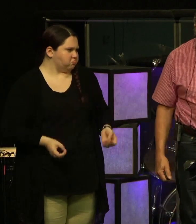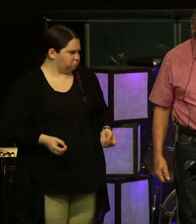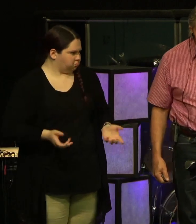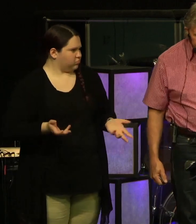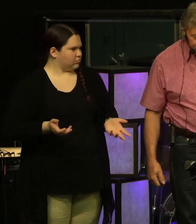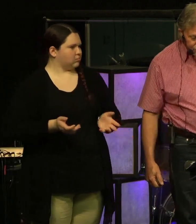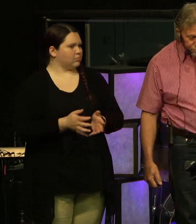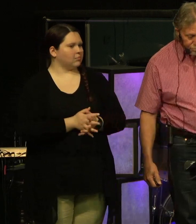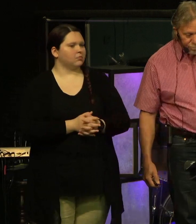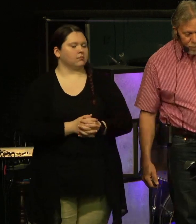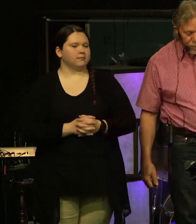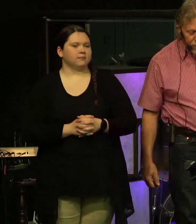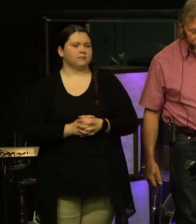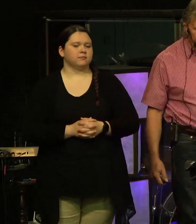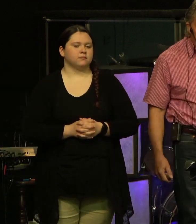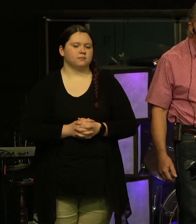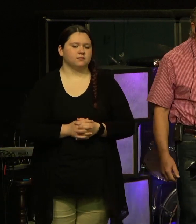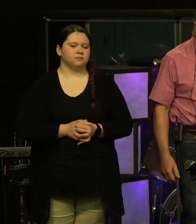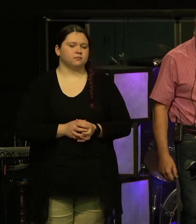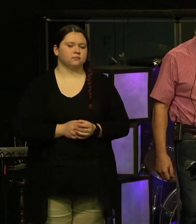pressure.